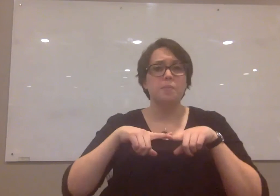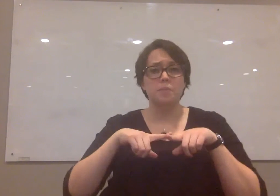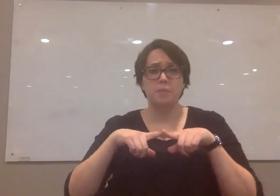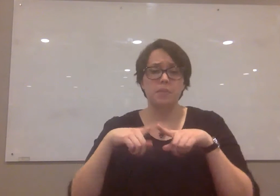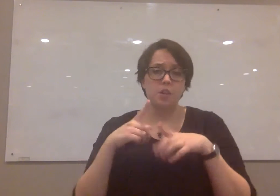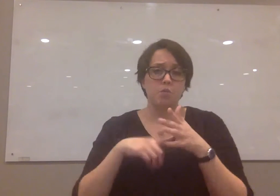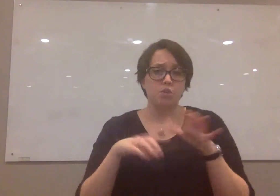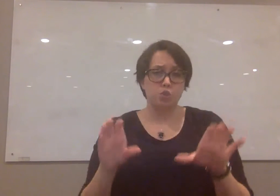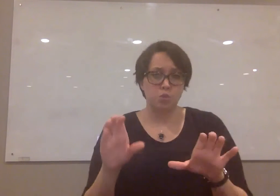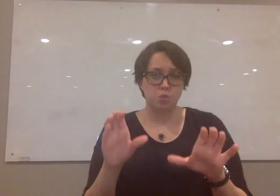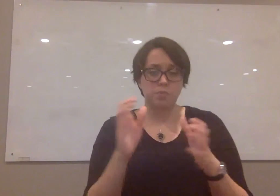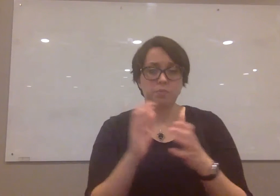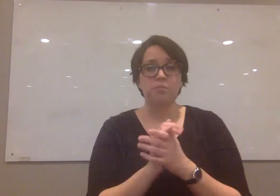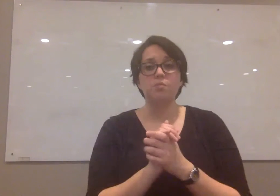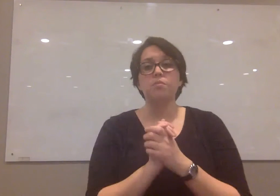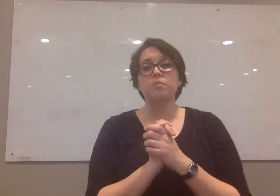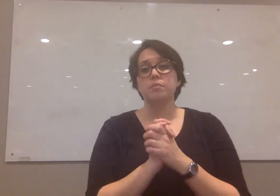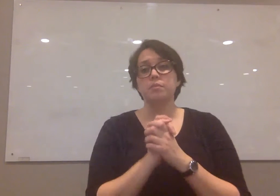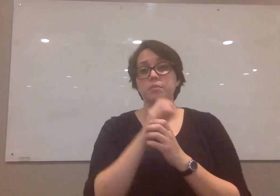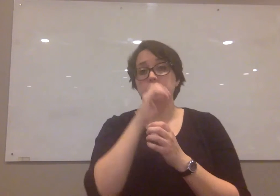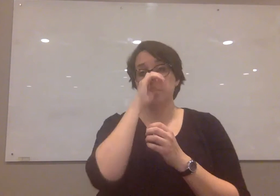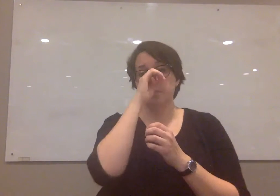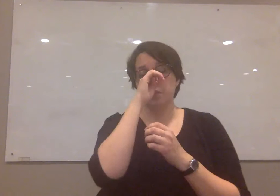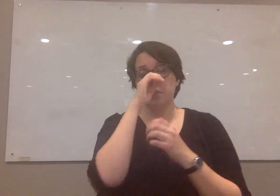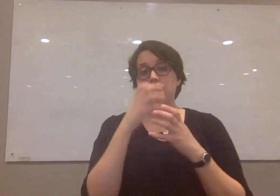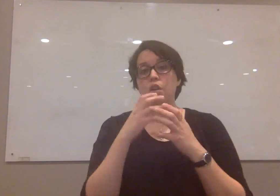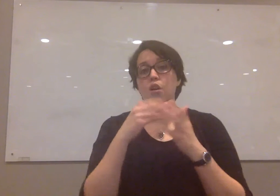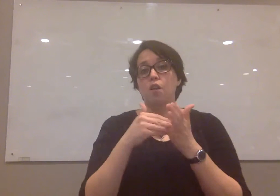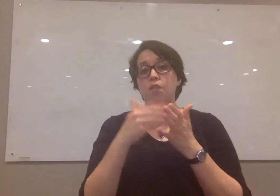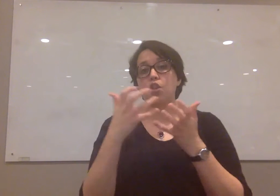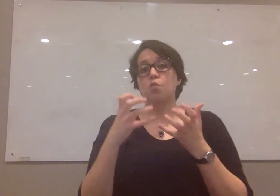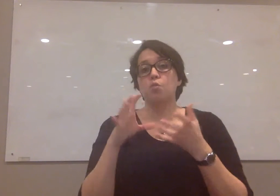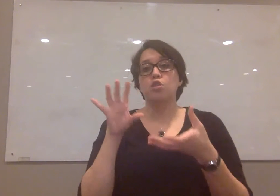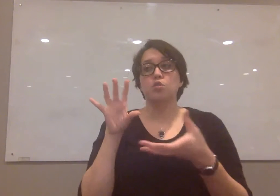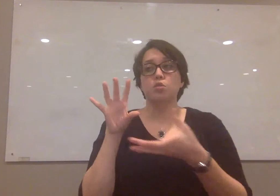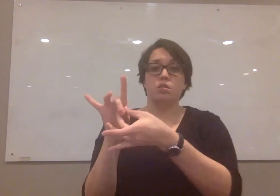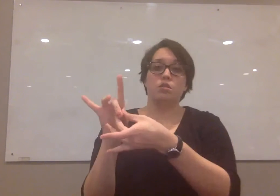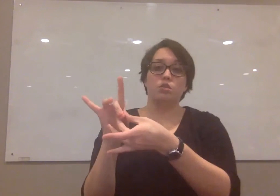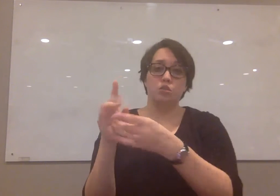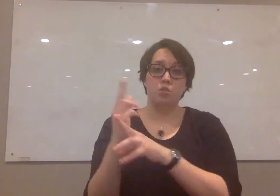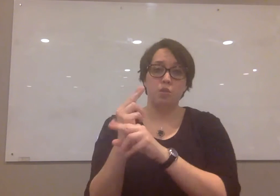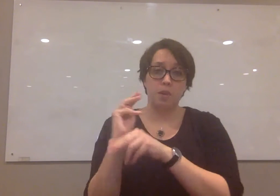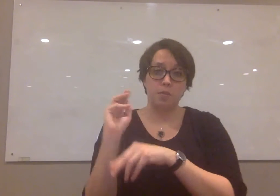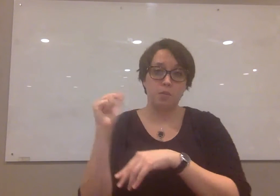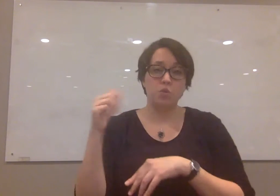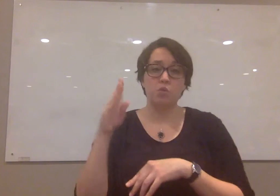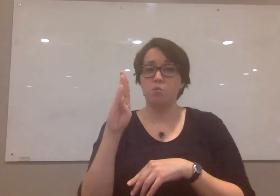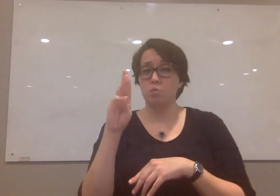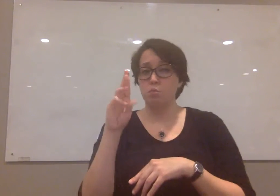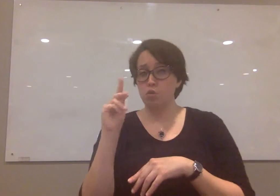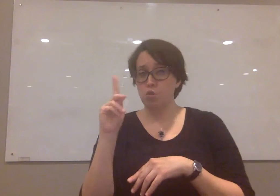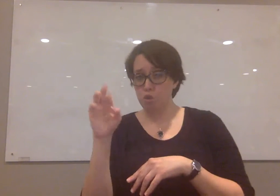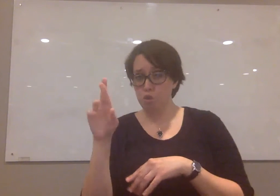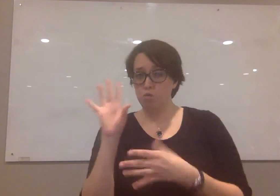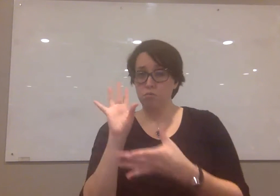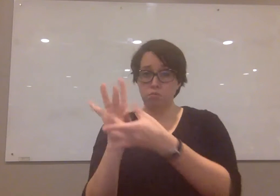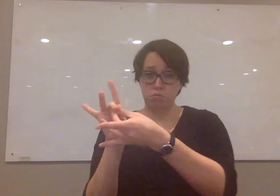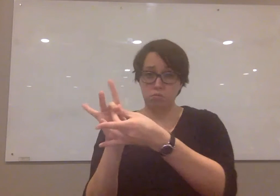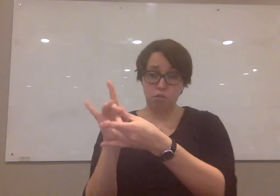you'll want to hold on to that connection to the RabbitMQ broker in one process and have everyone